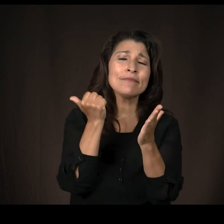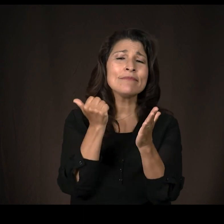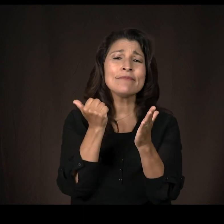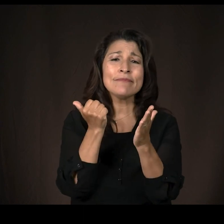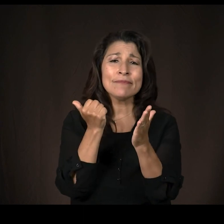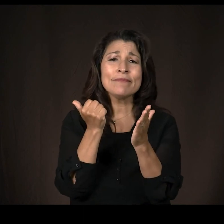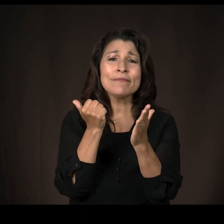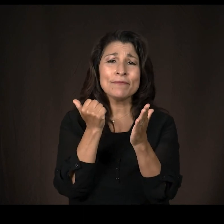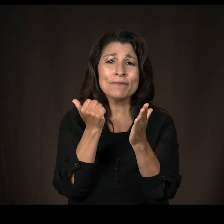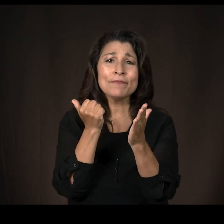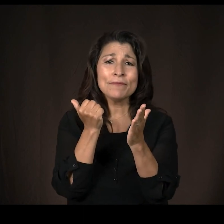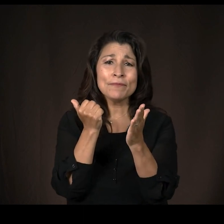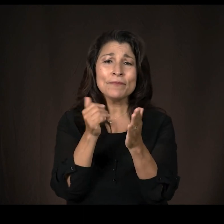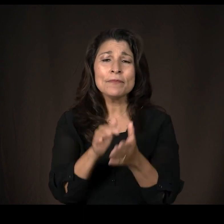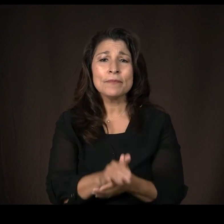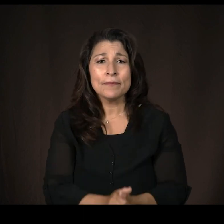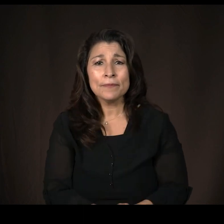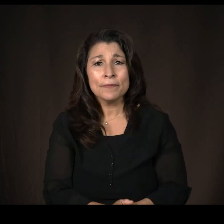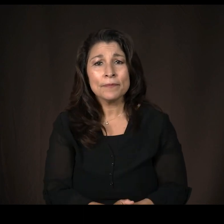Amen.